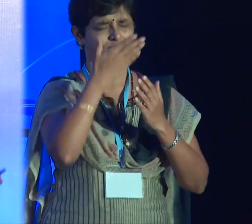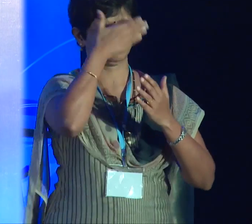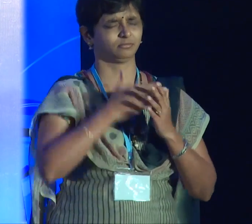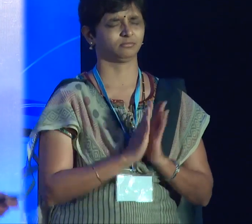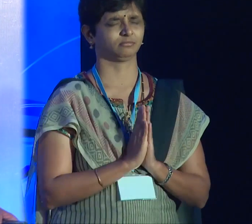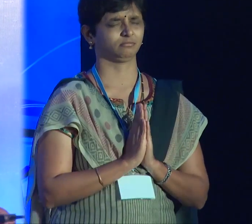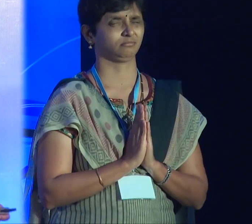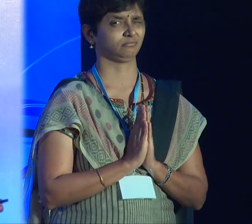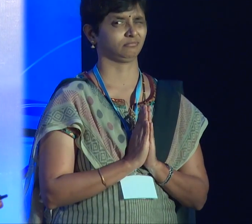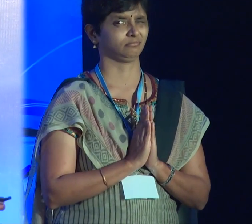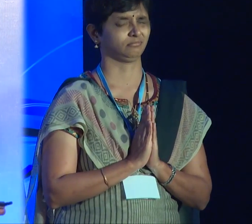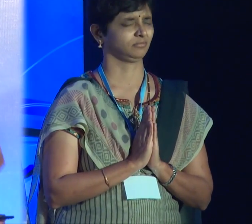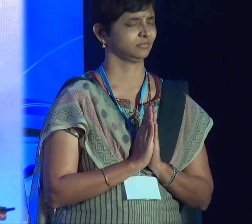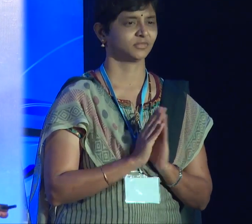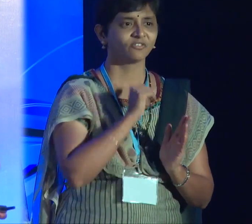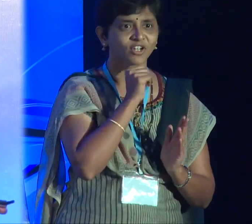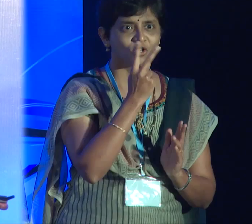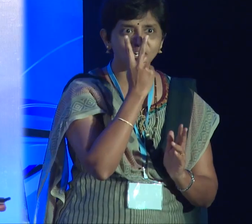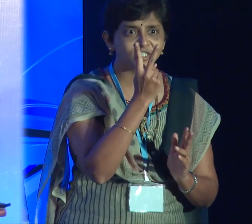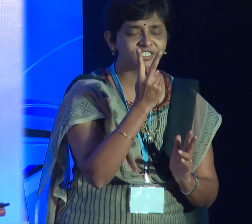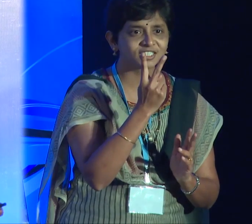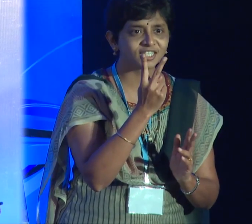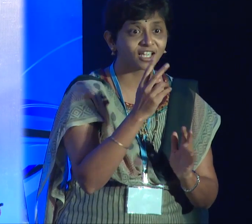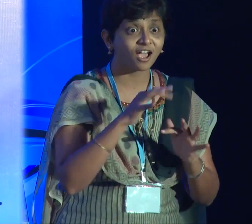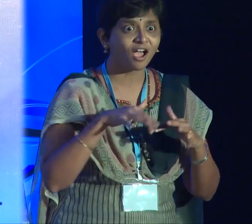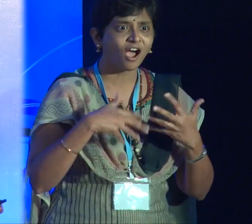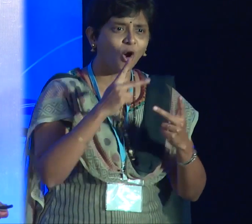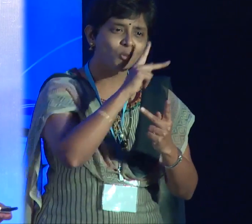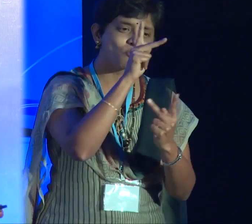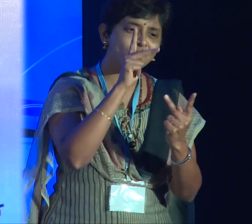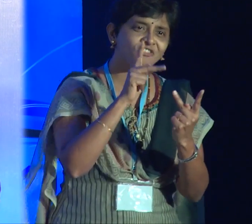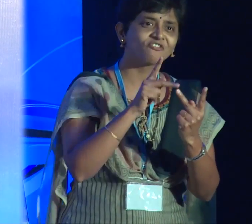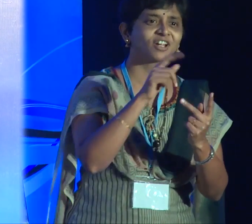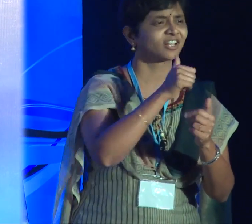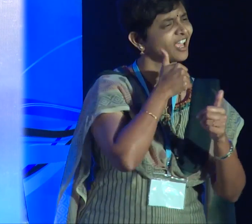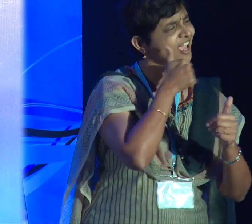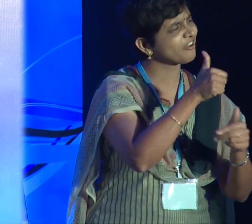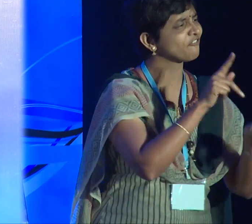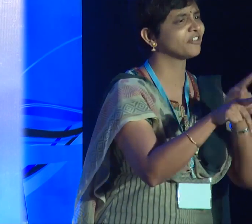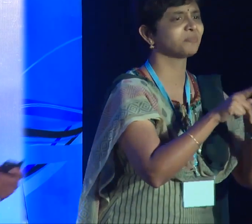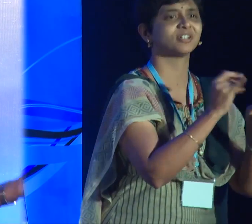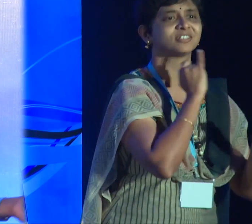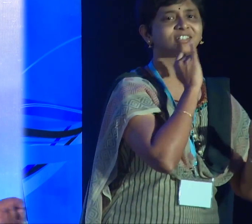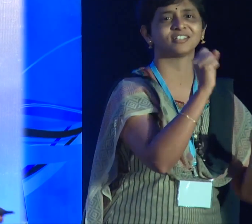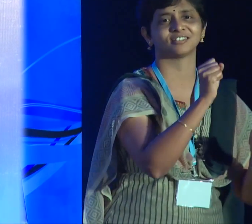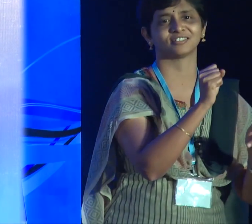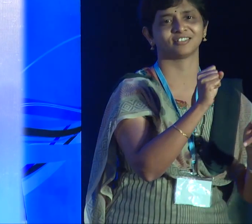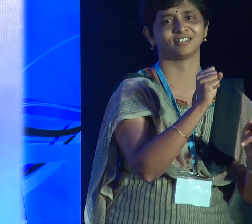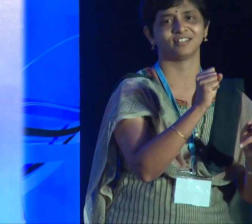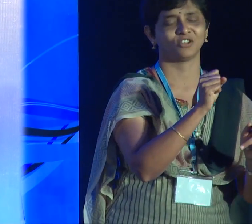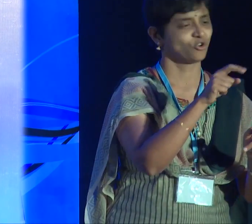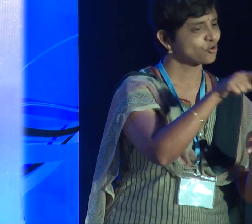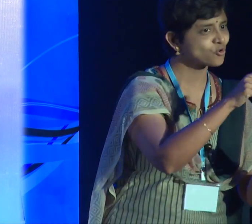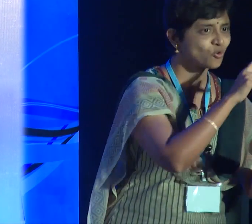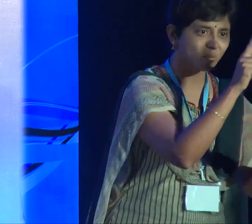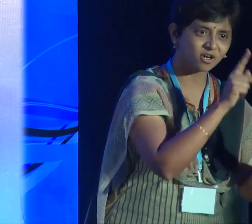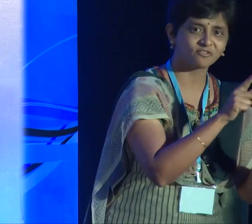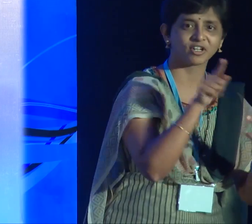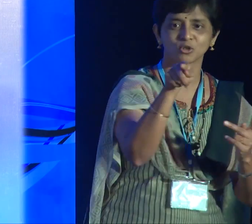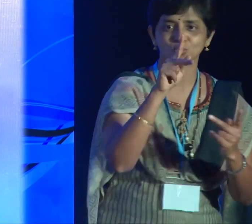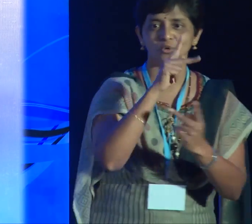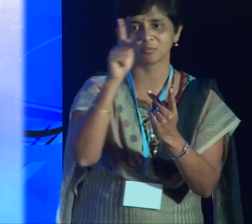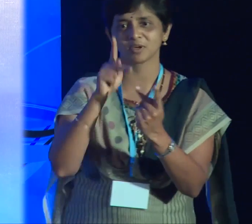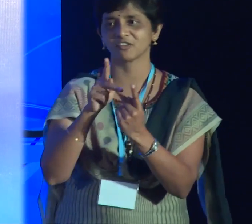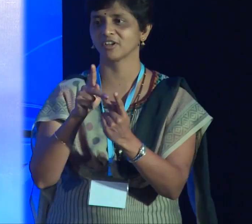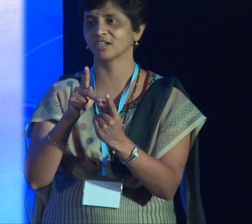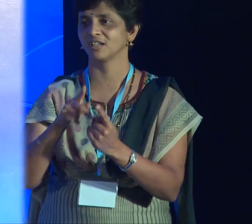And when we shut our eyes, we don't see the possibility in everything. I think this summit is about seeing possibilities